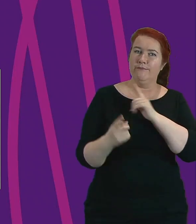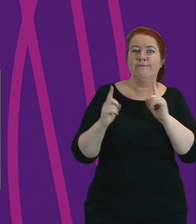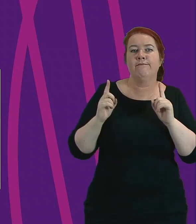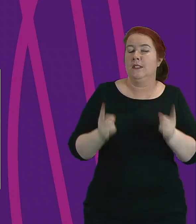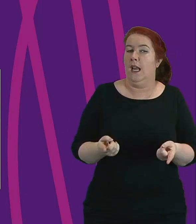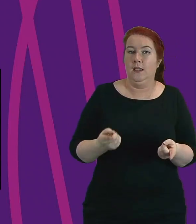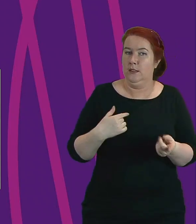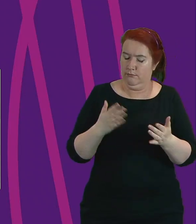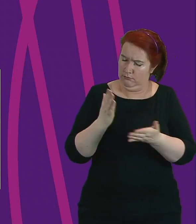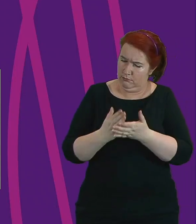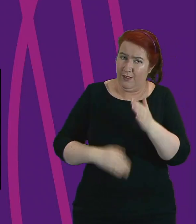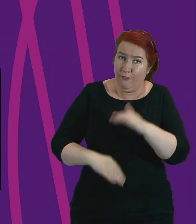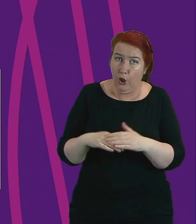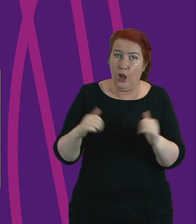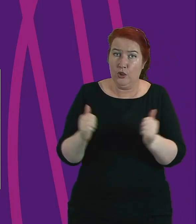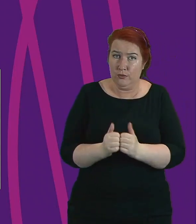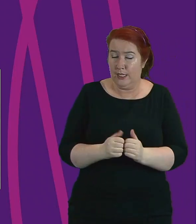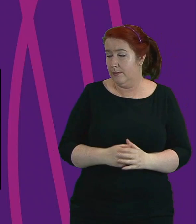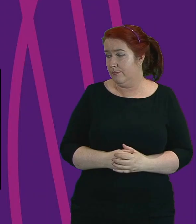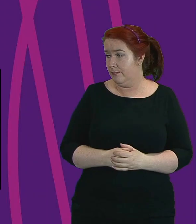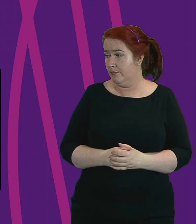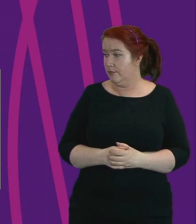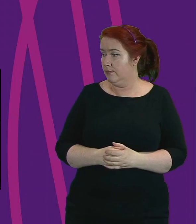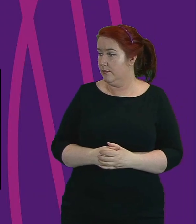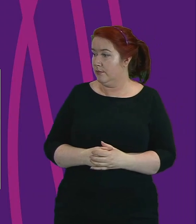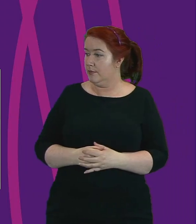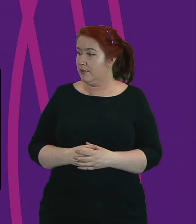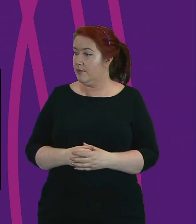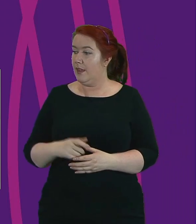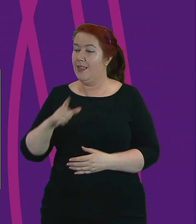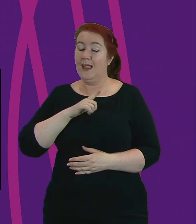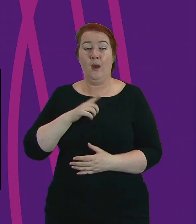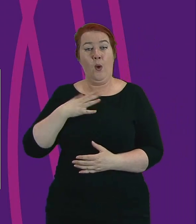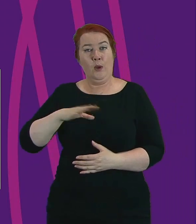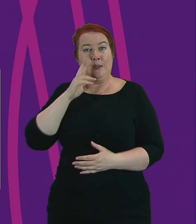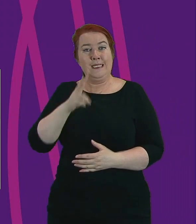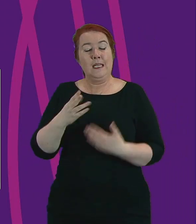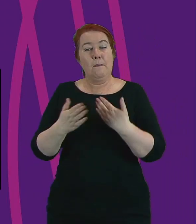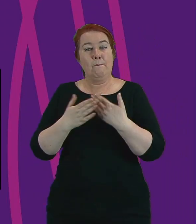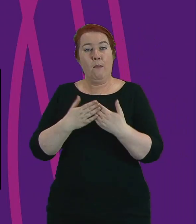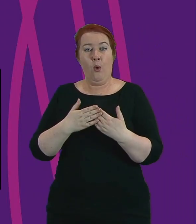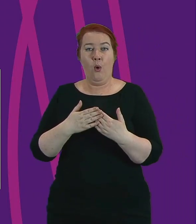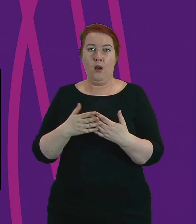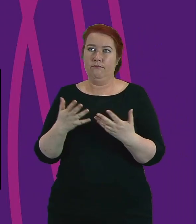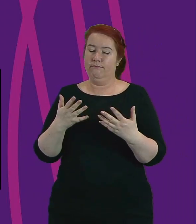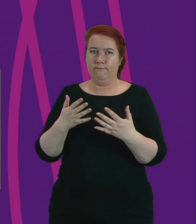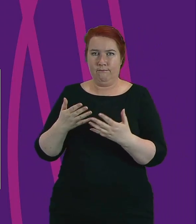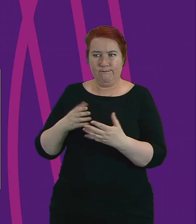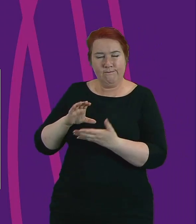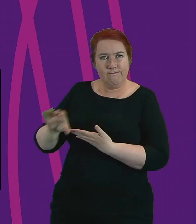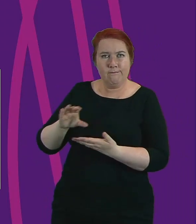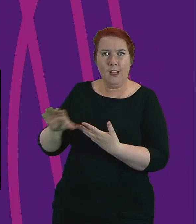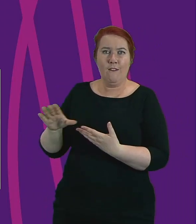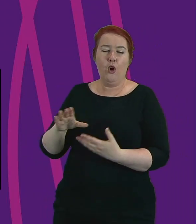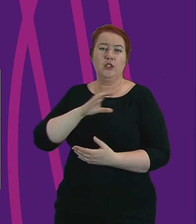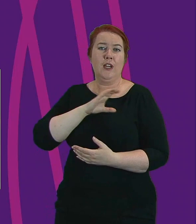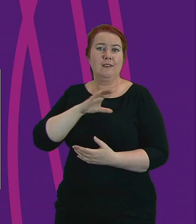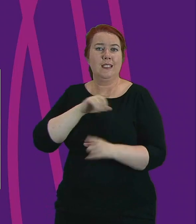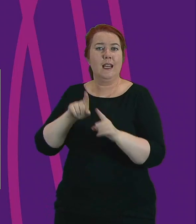that's why I'd like to see more certainty for charities like Chest Heart Stroke Scotland, who have a fantastic hospital at